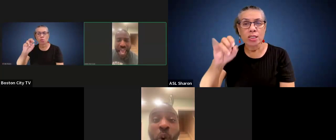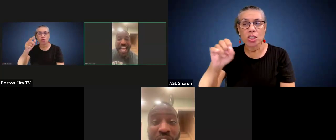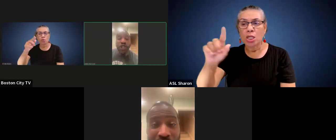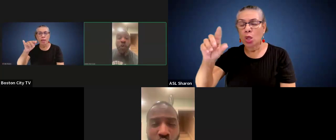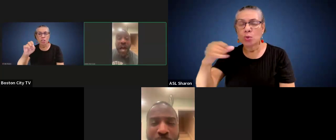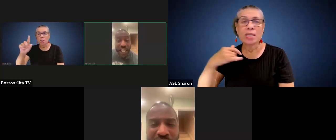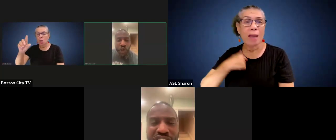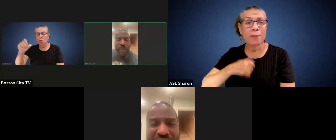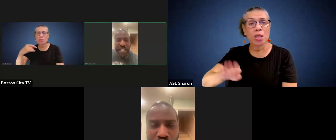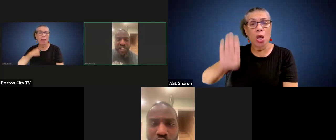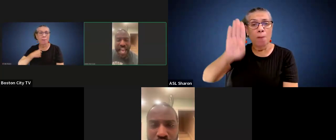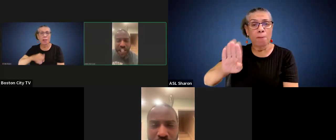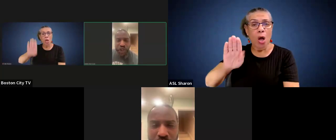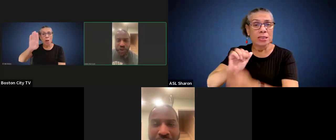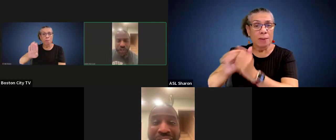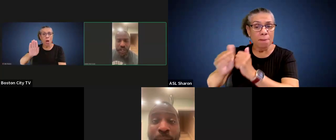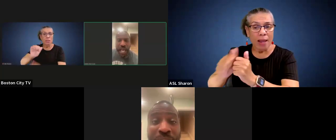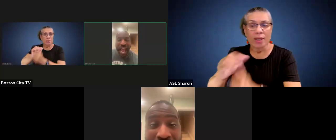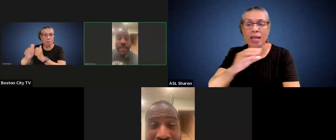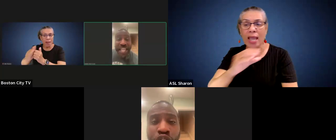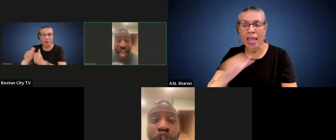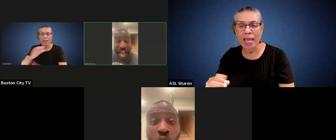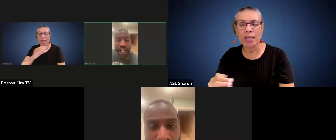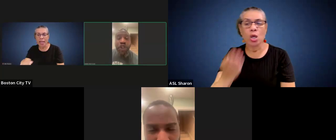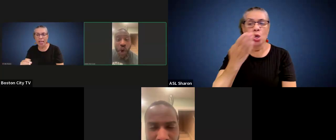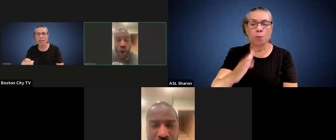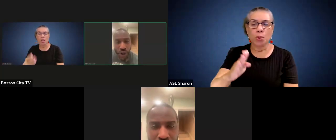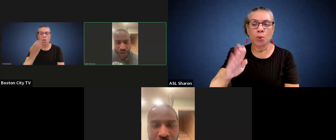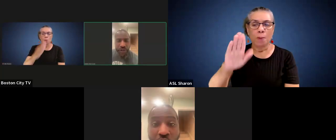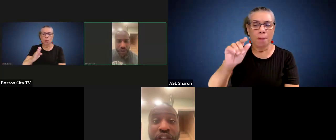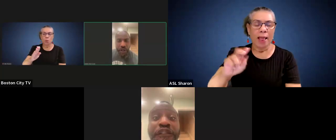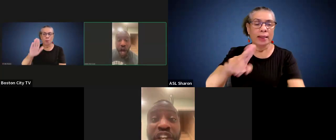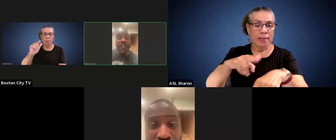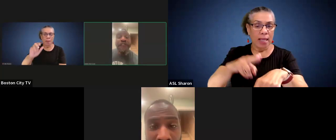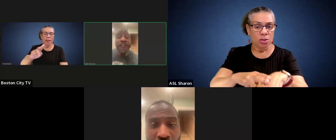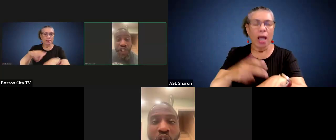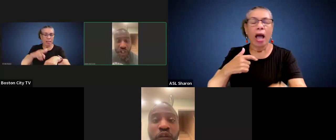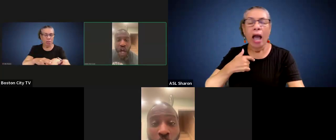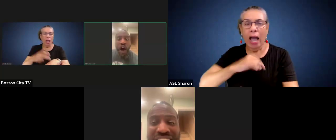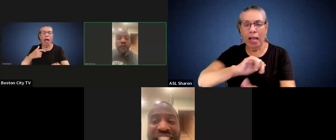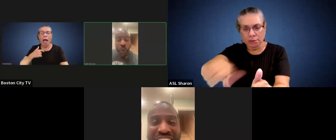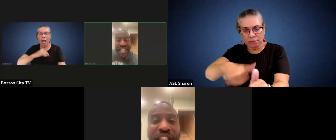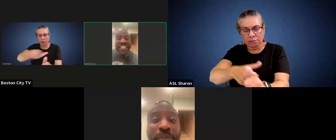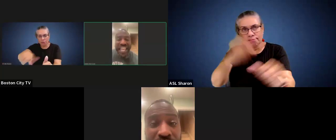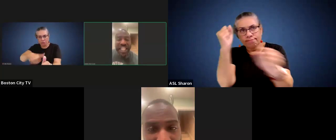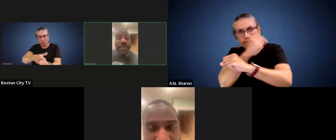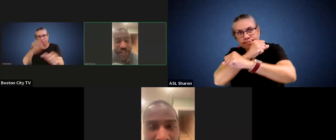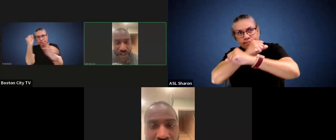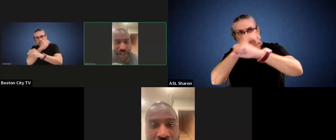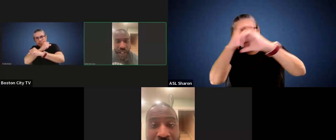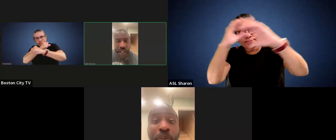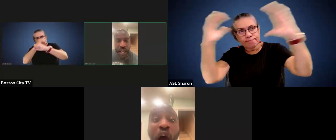as well as New Balance National. I am behind the doors of the vision of what White Stadium